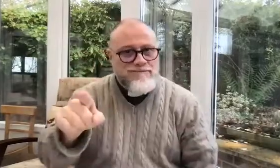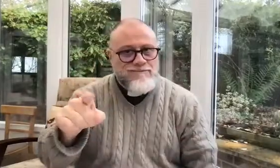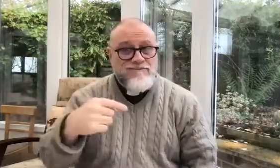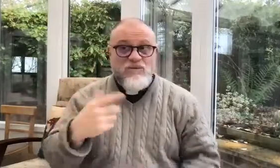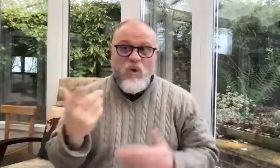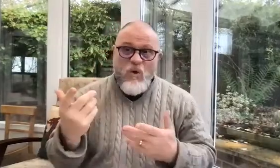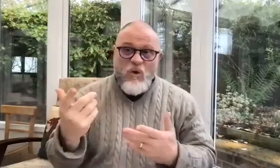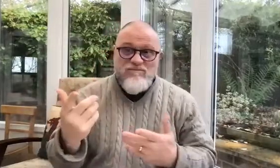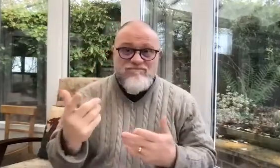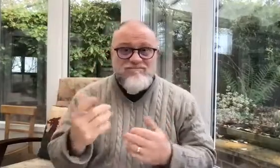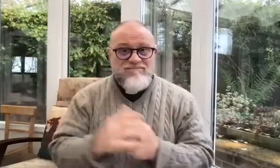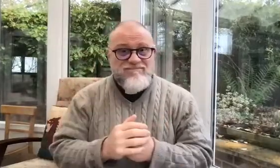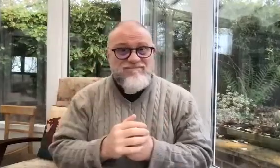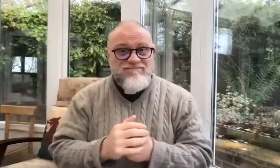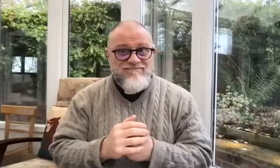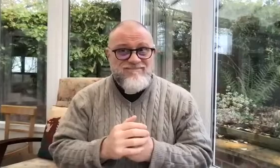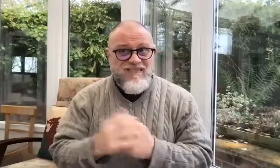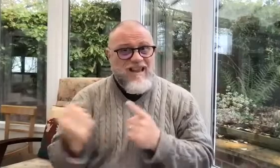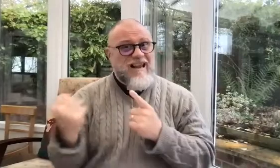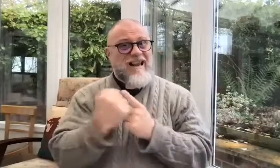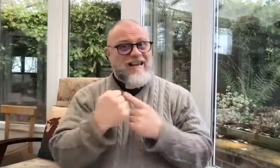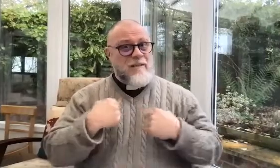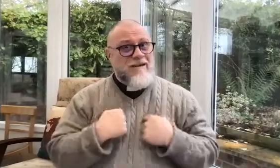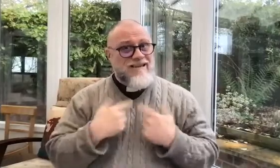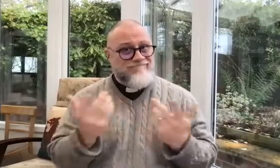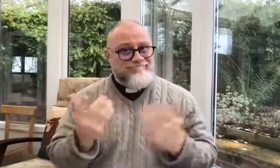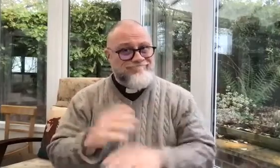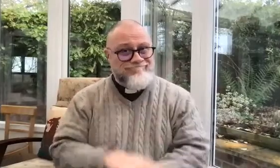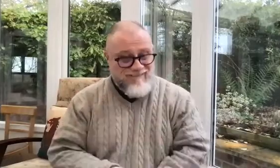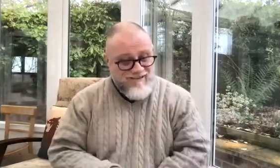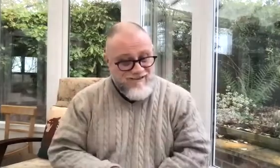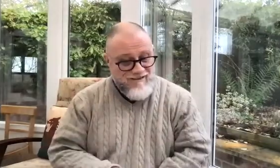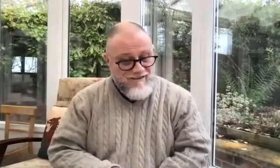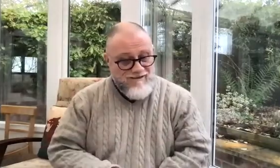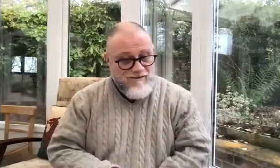I'm there to meet their spiritual needs, obviously. But that really hit me.